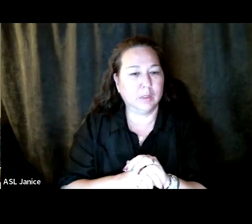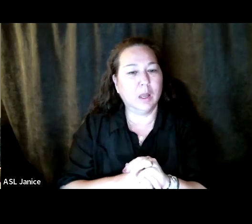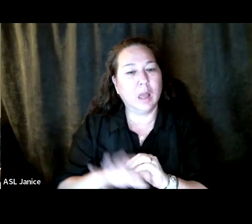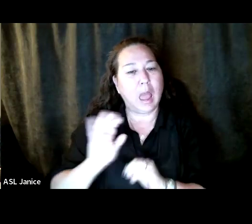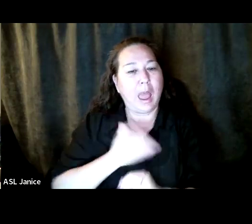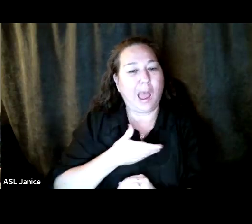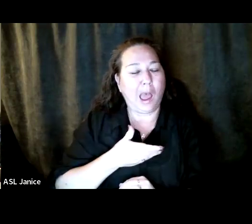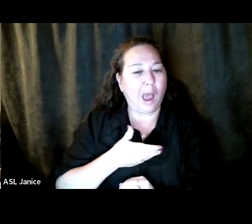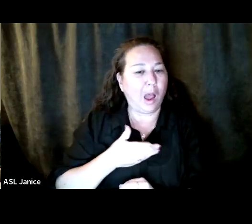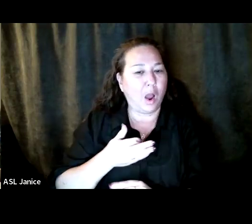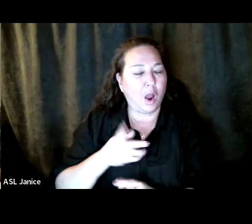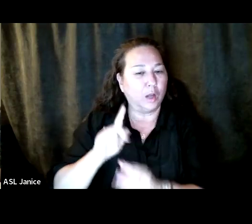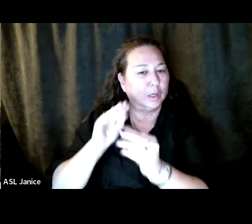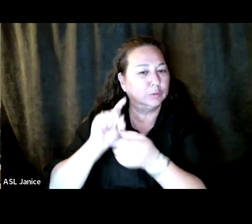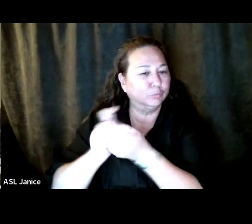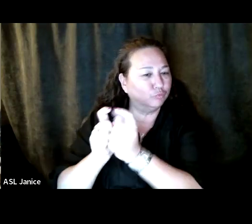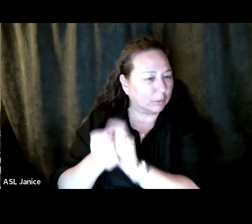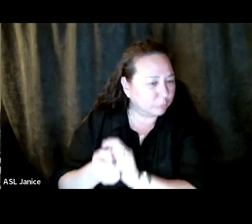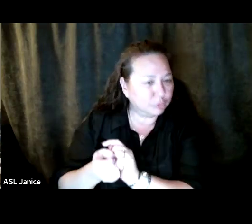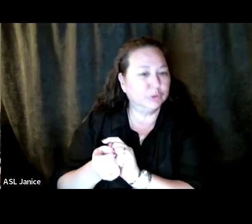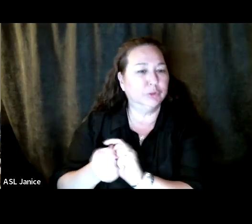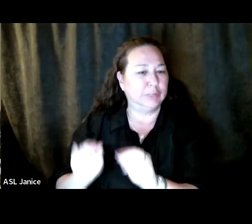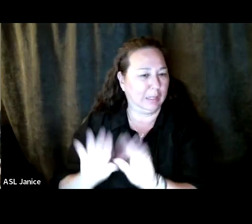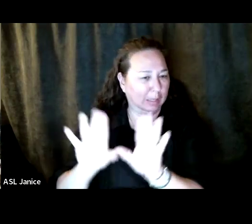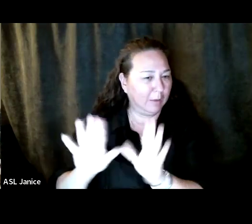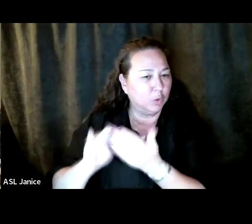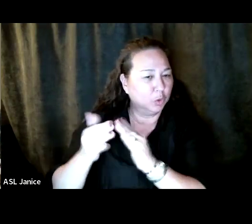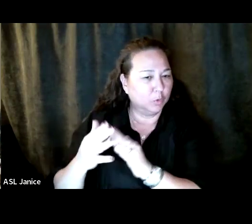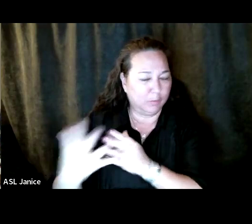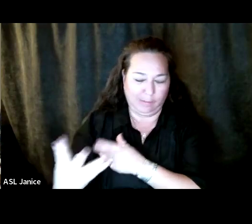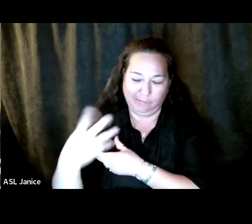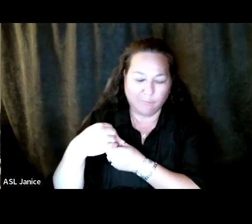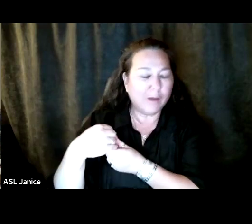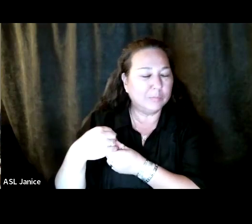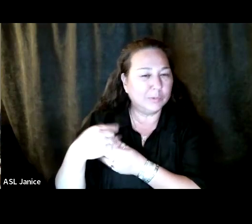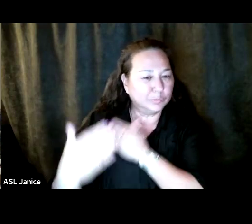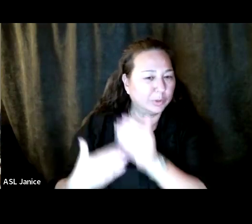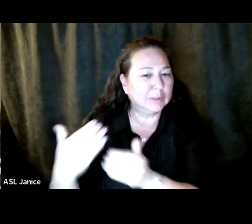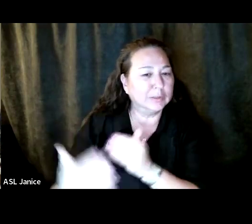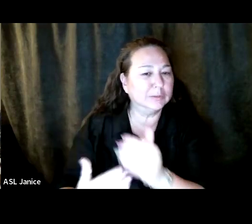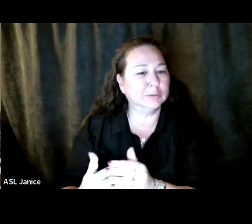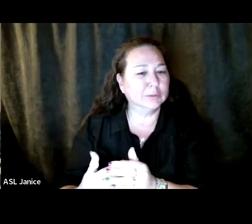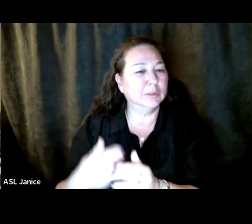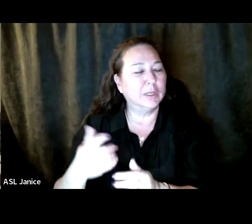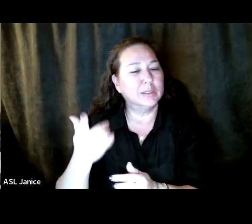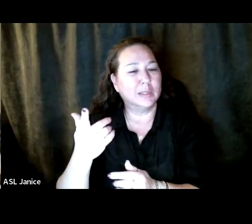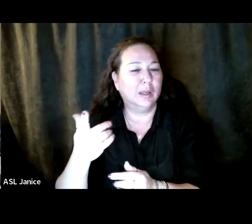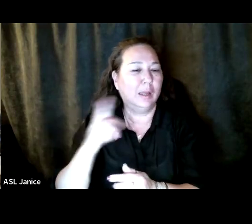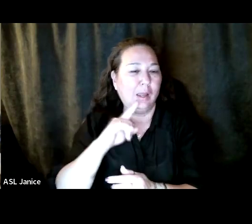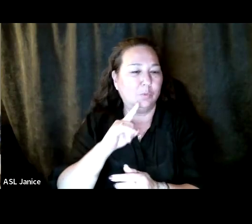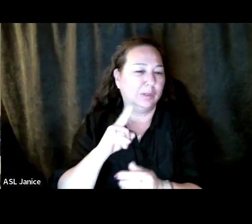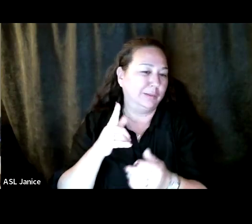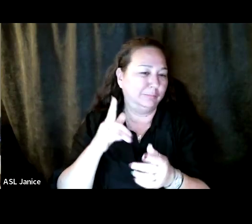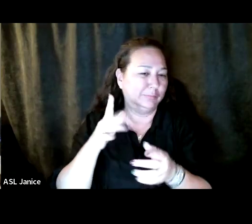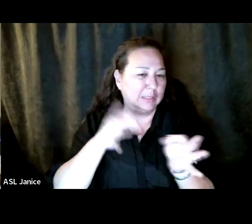process and delineate naming decisions that require a school committee vote and decisions that can be approved by the